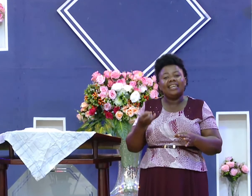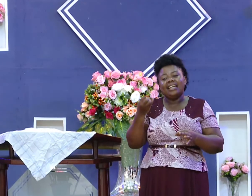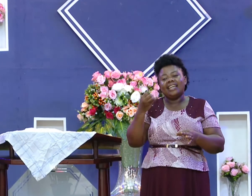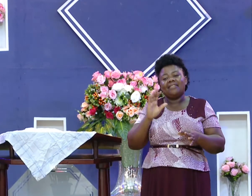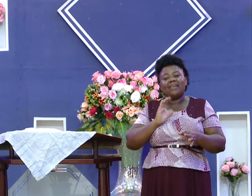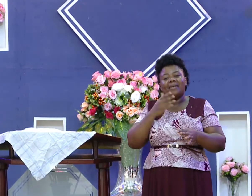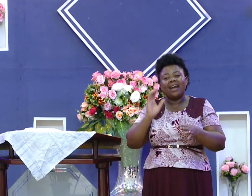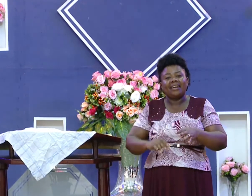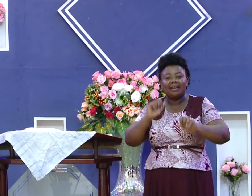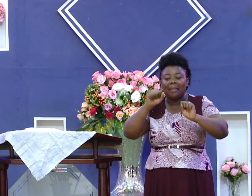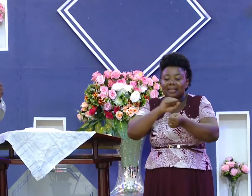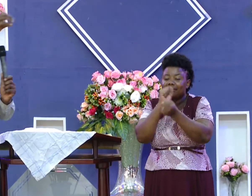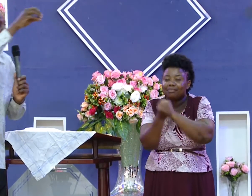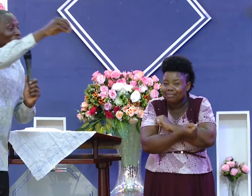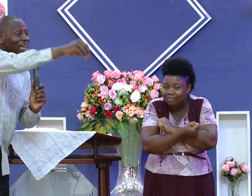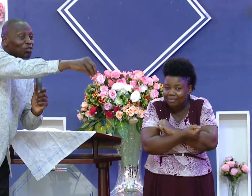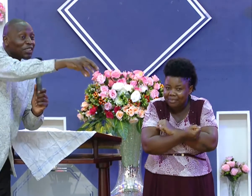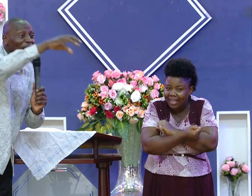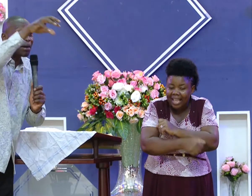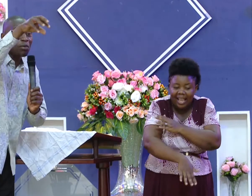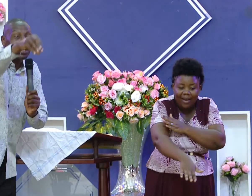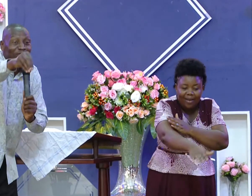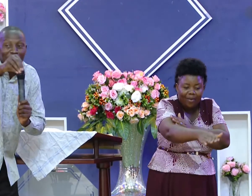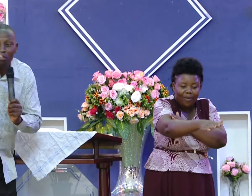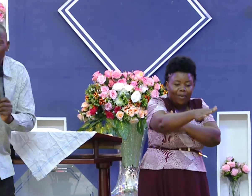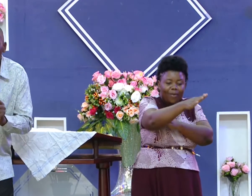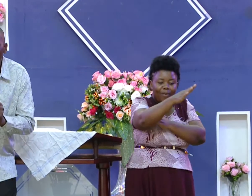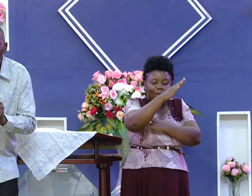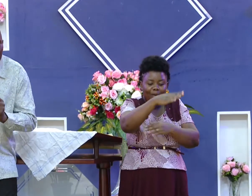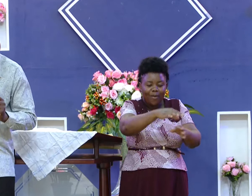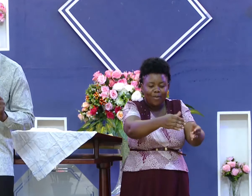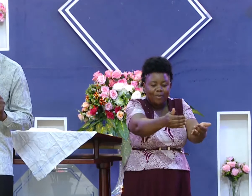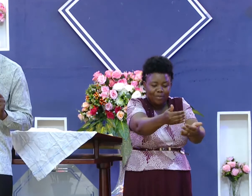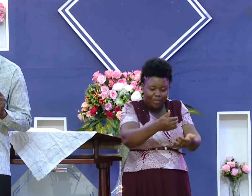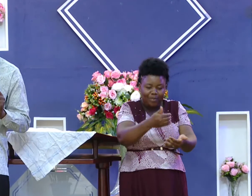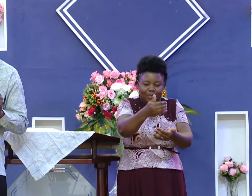village. If our character would be right.